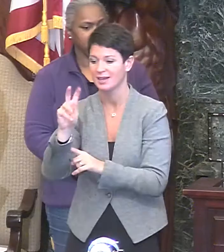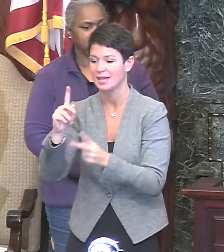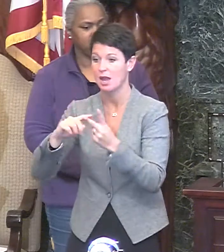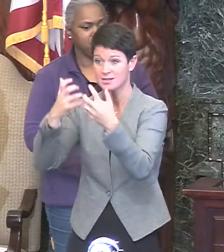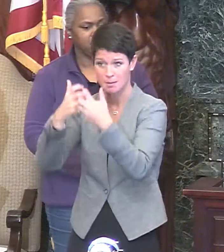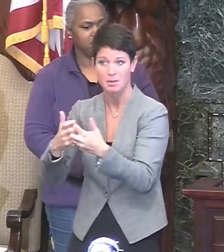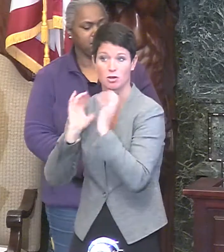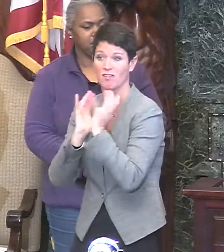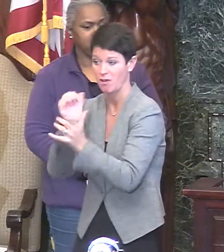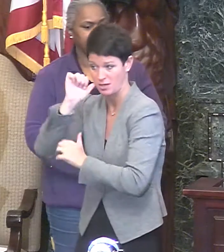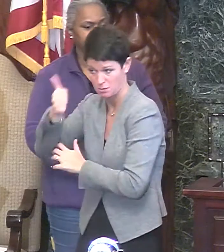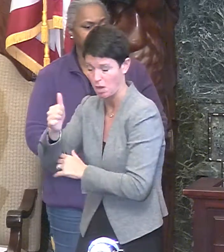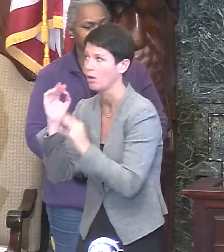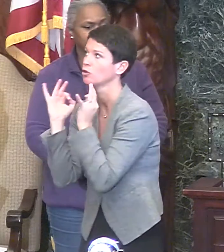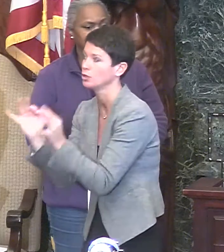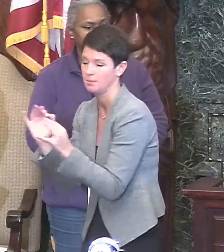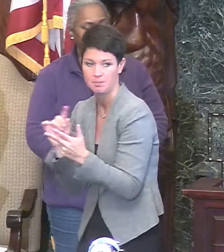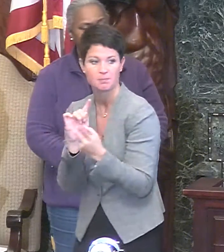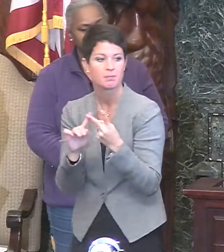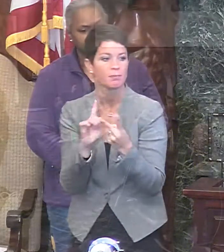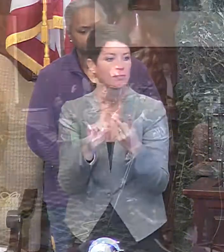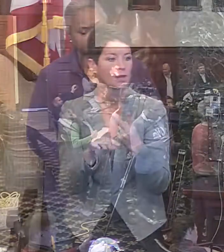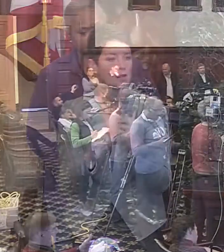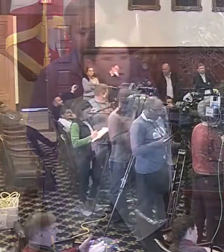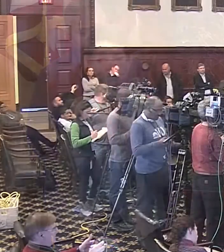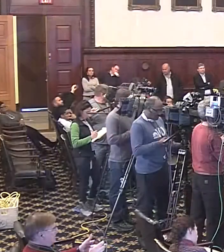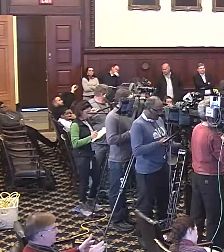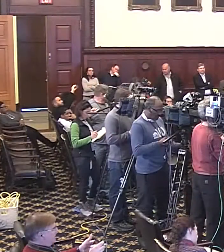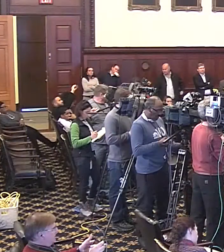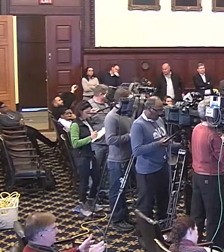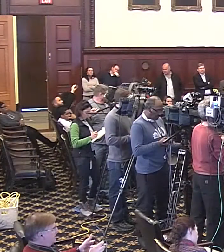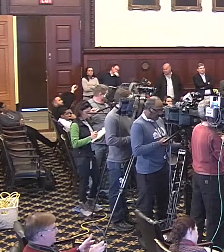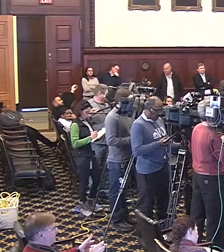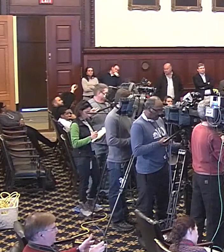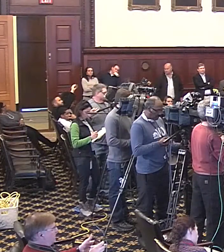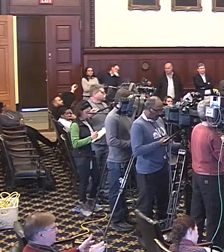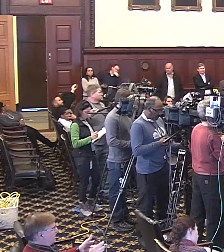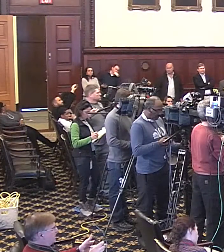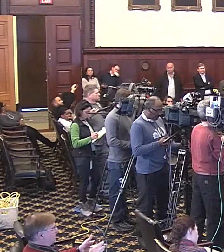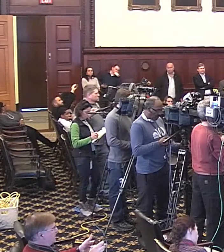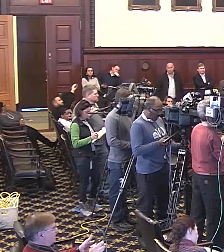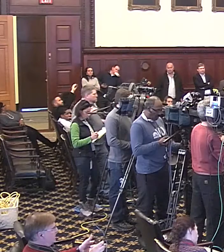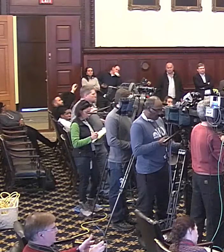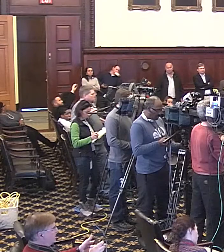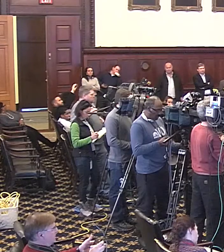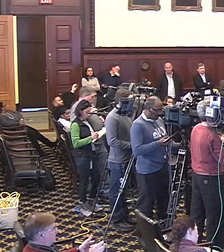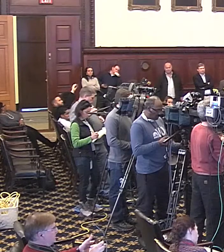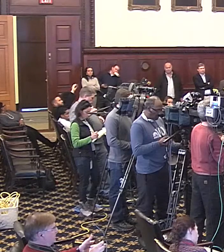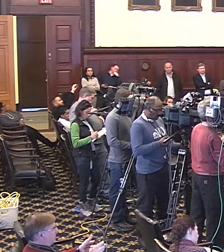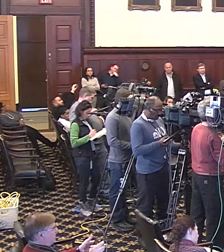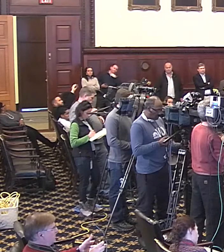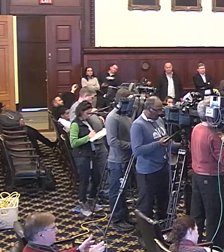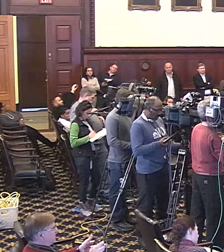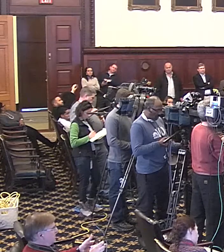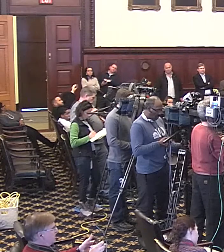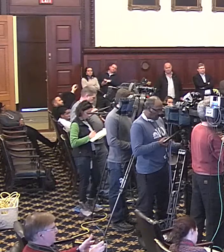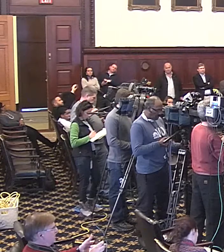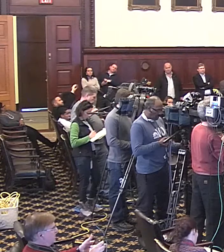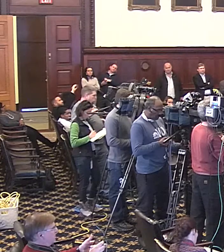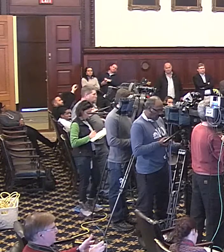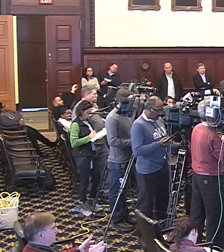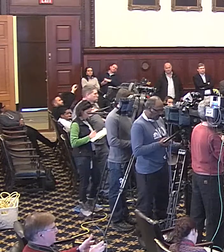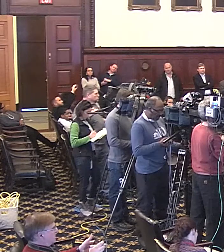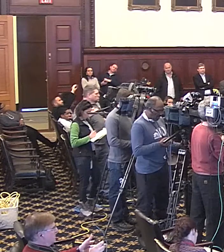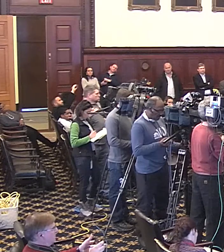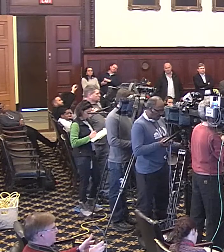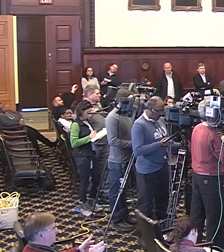You're still good to go. Give me a sense, you mentioned, and you've heard this from a lot of people, 4th largest storm in the city. Very true. It's also